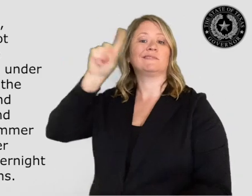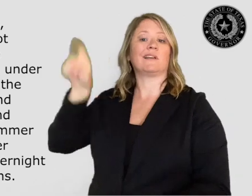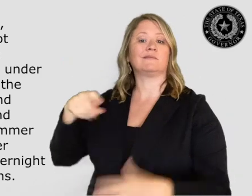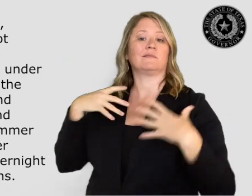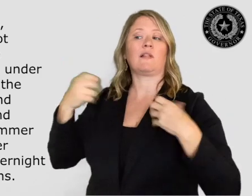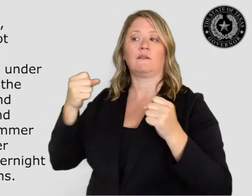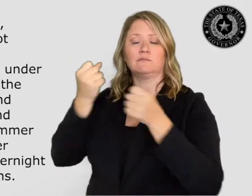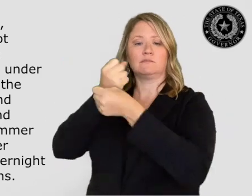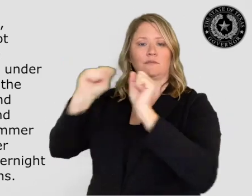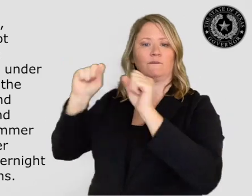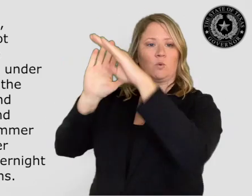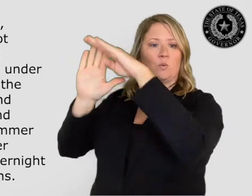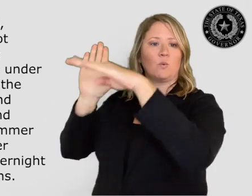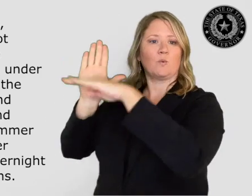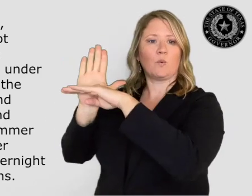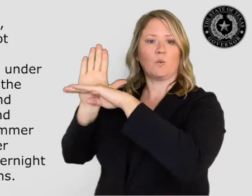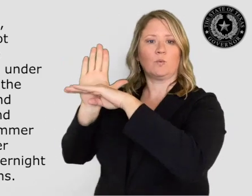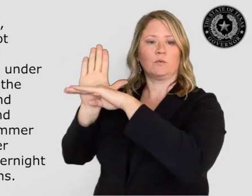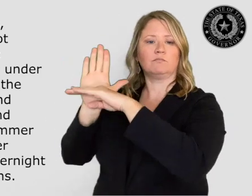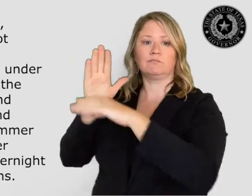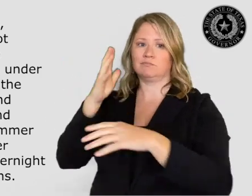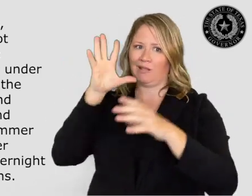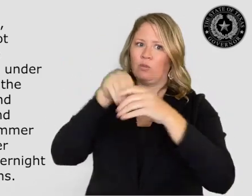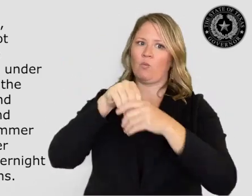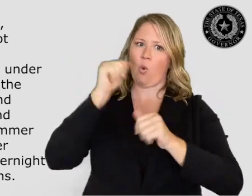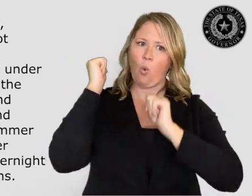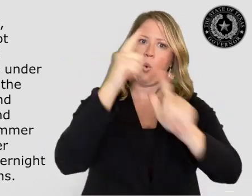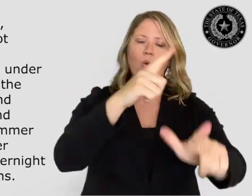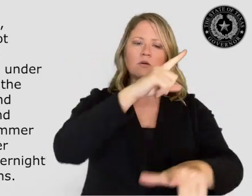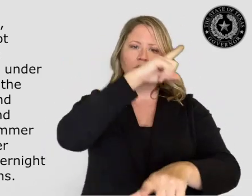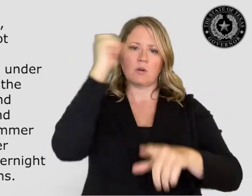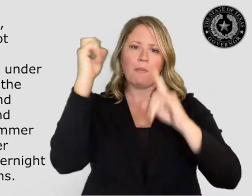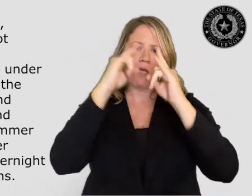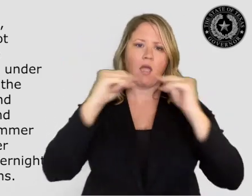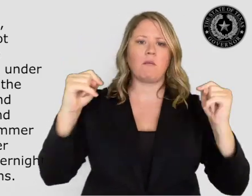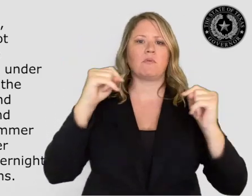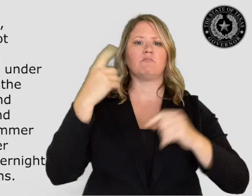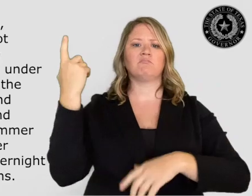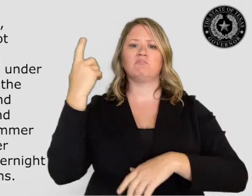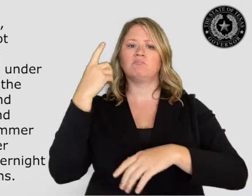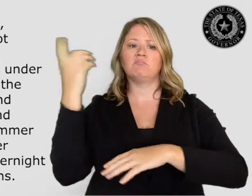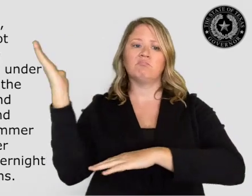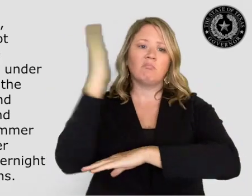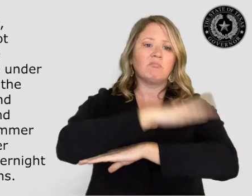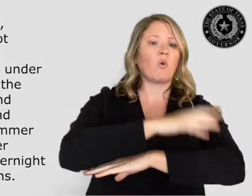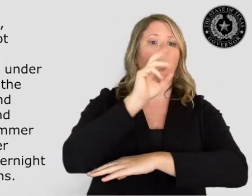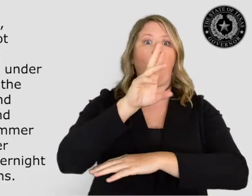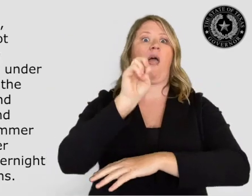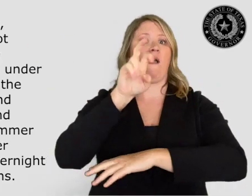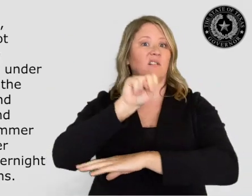summer camps and other daytime and overnight camps for youths.